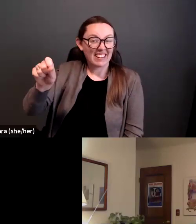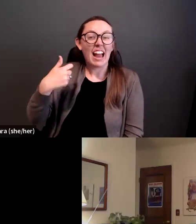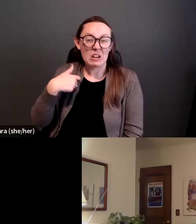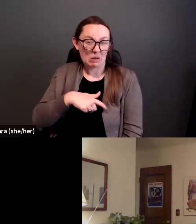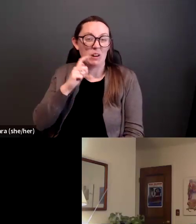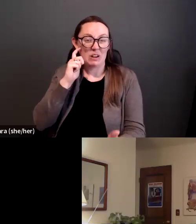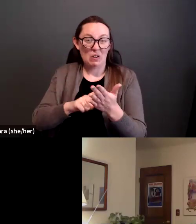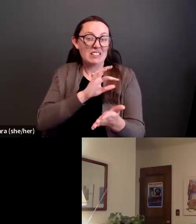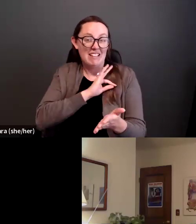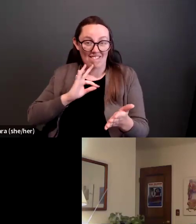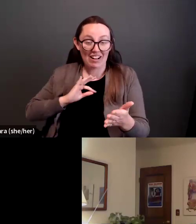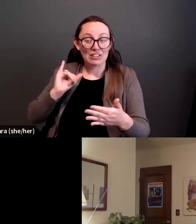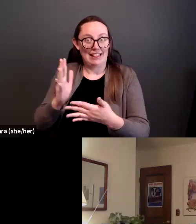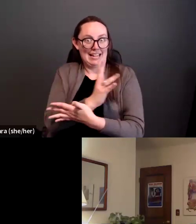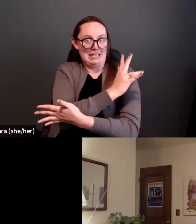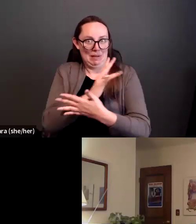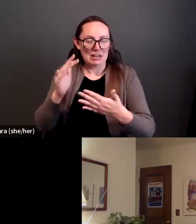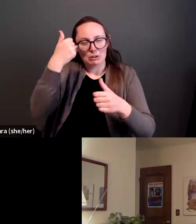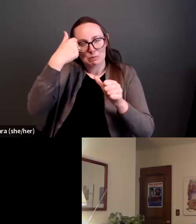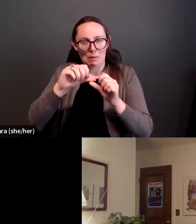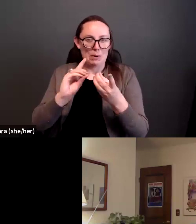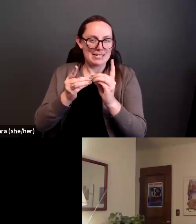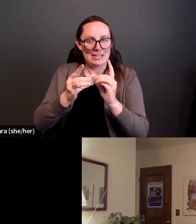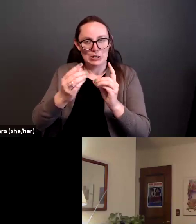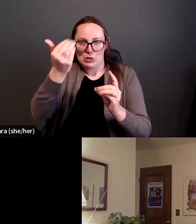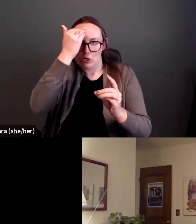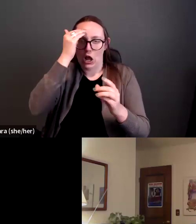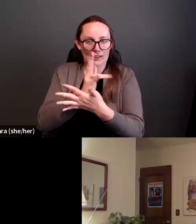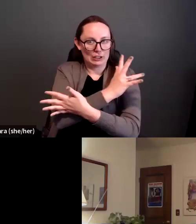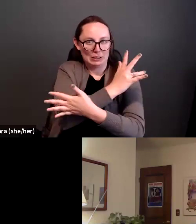knowledge spectrum as well, honestly. As people who will first